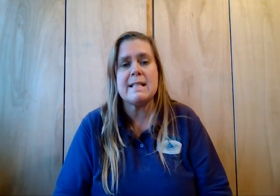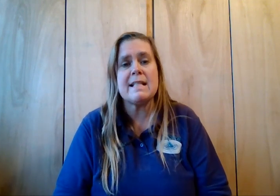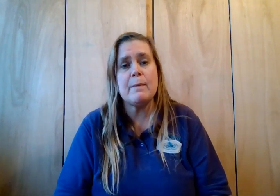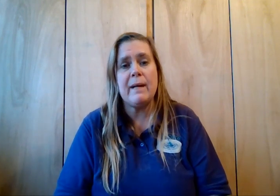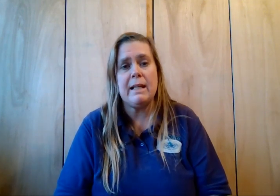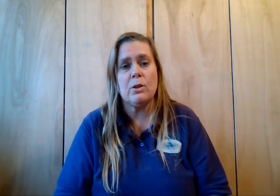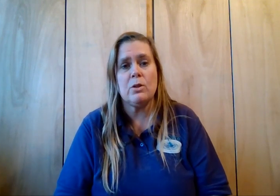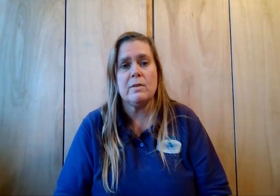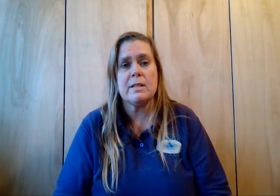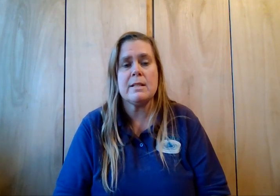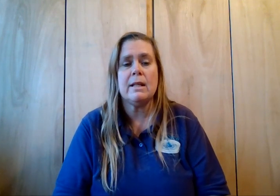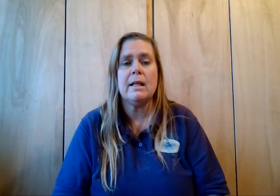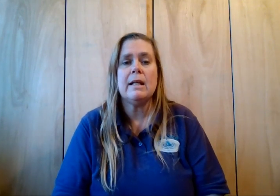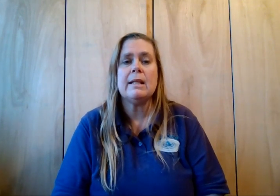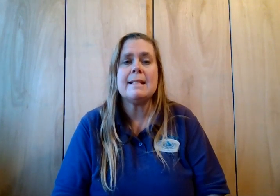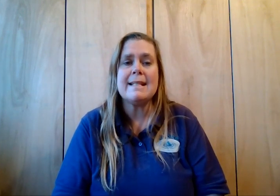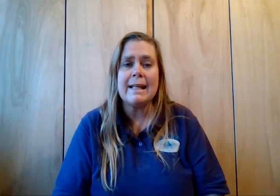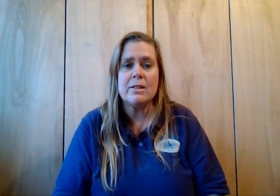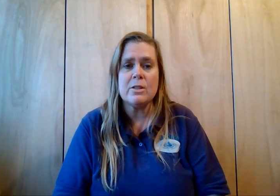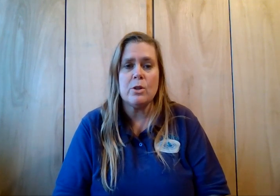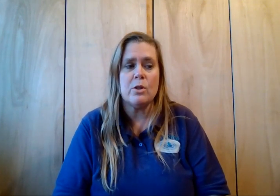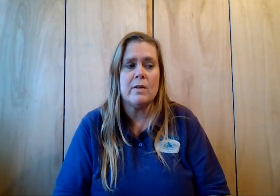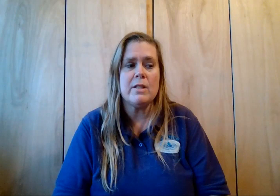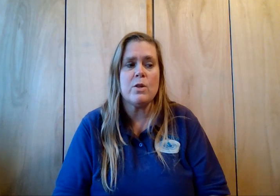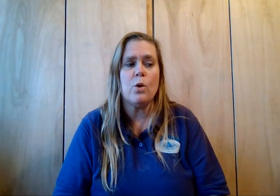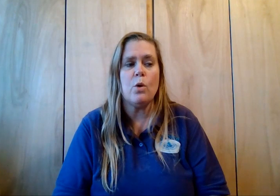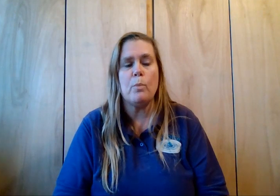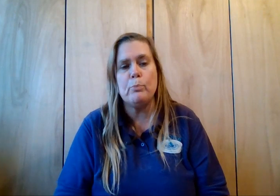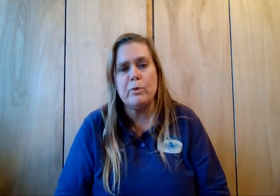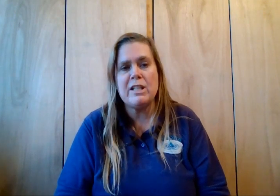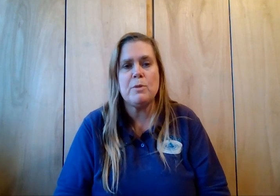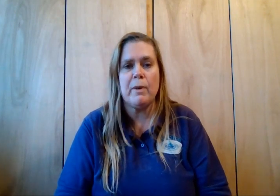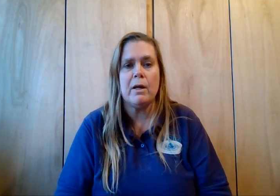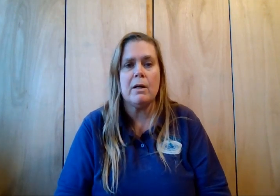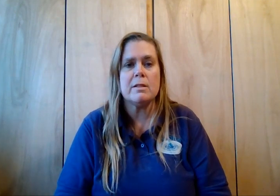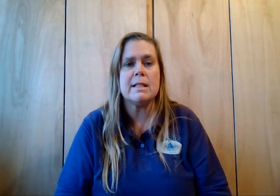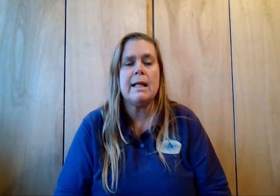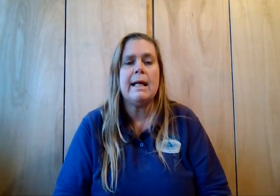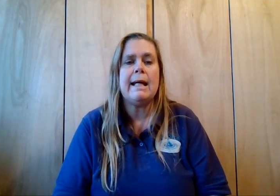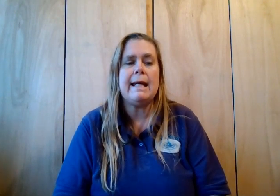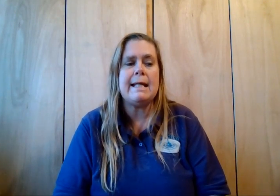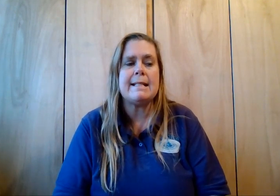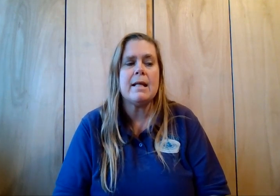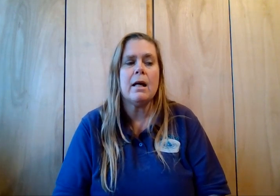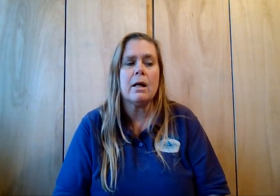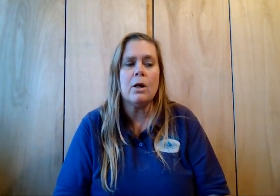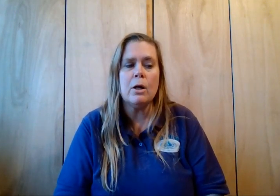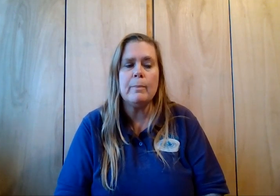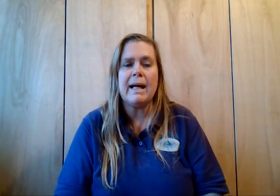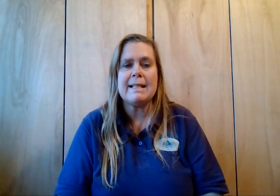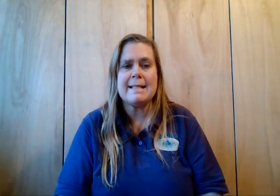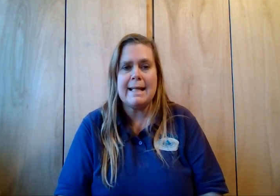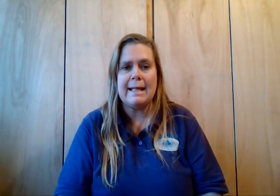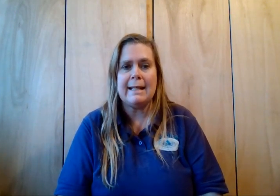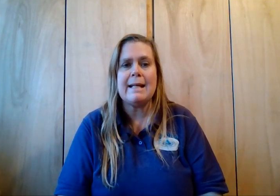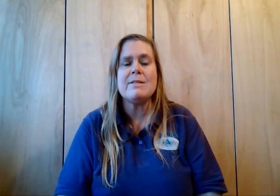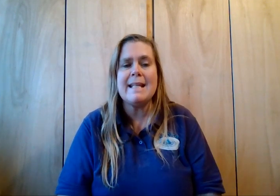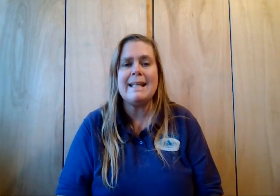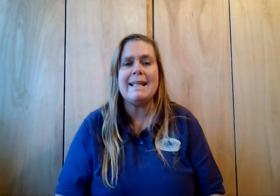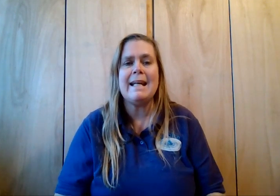main chorus. The second chorus, or bridge part, is come and sing. Now sing is what